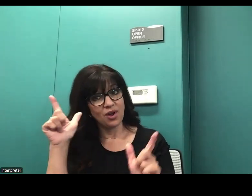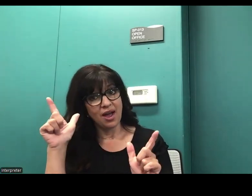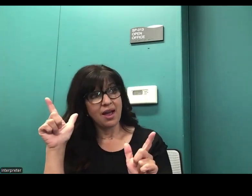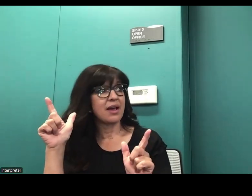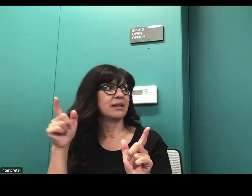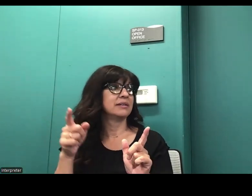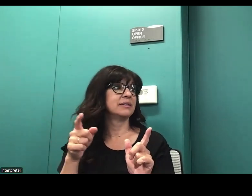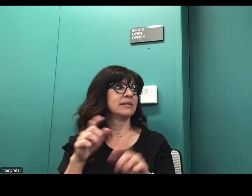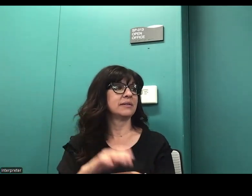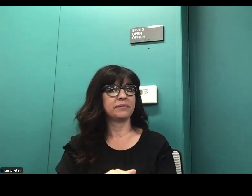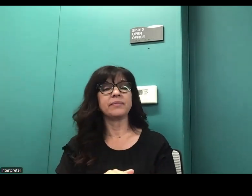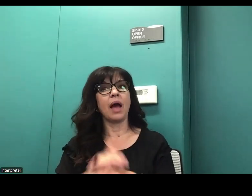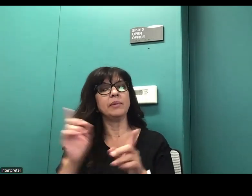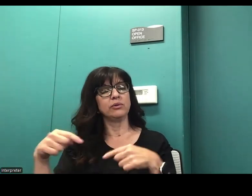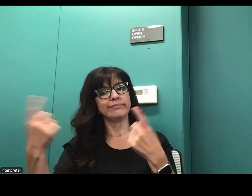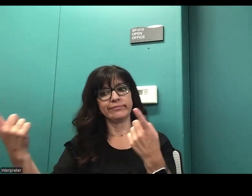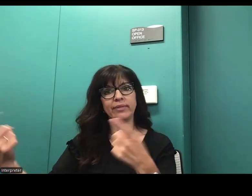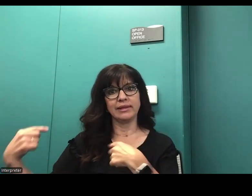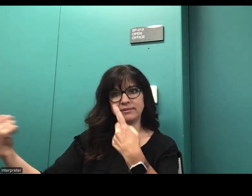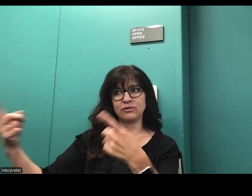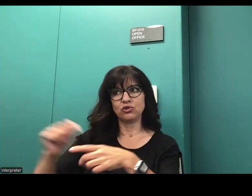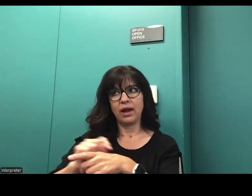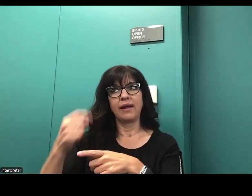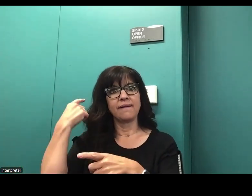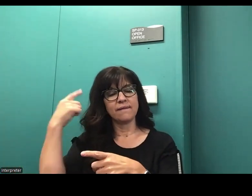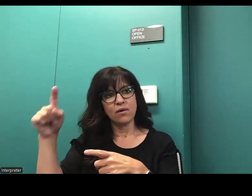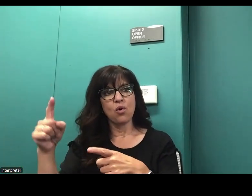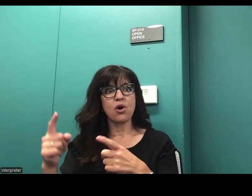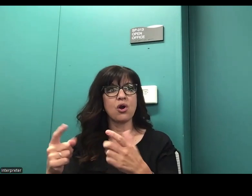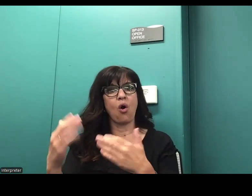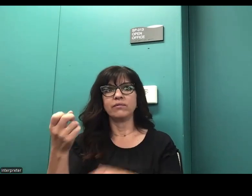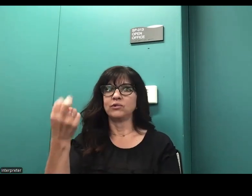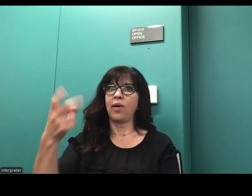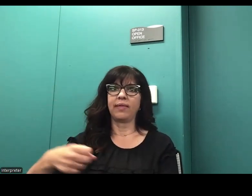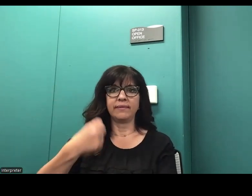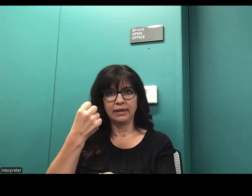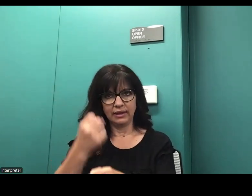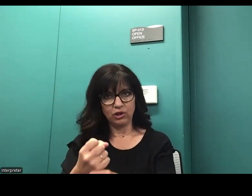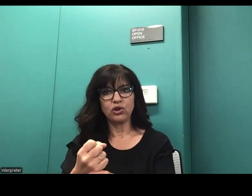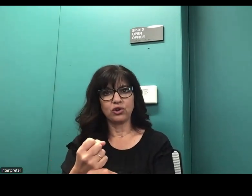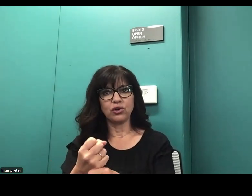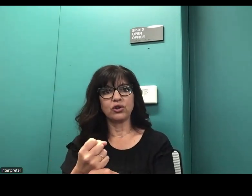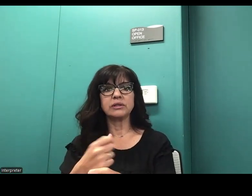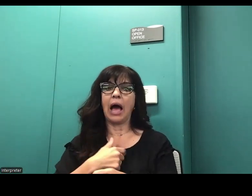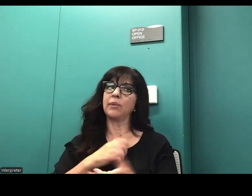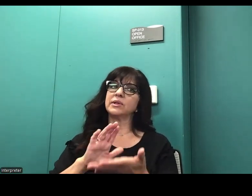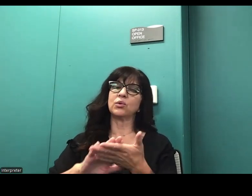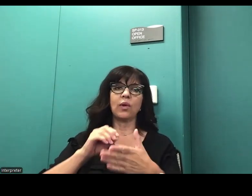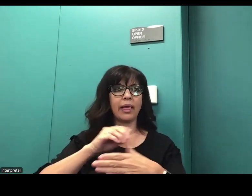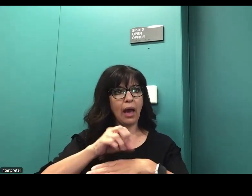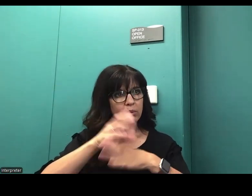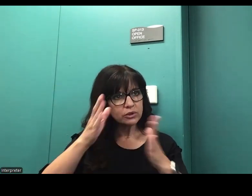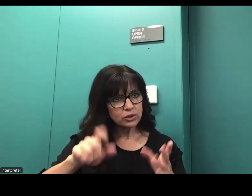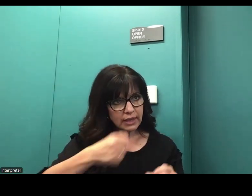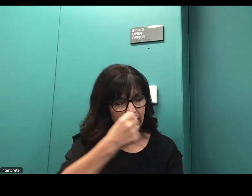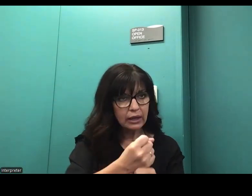I do this work a lot. I've been doing these trainings for over like 12 years. I was a school counselor for 10 years, and now